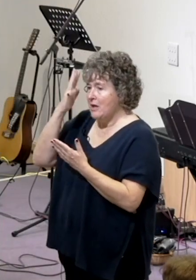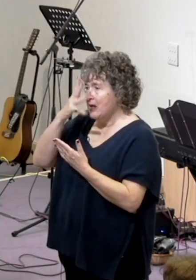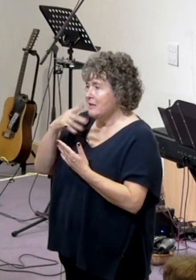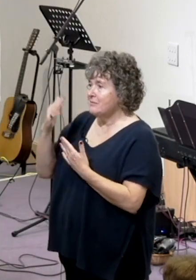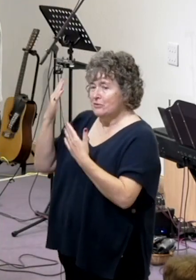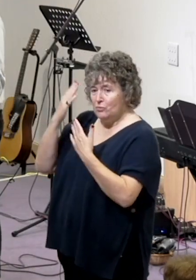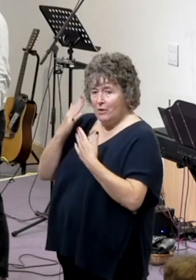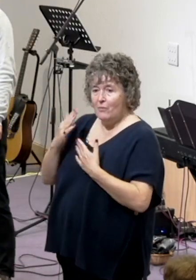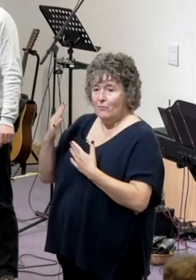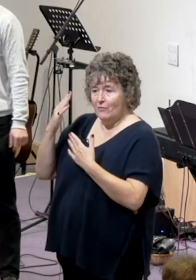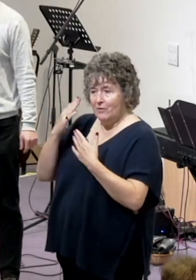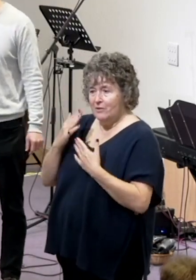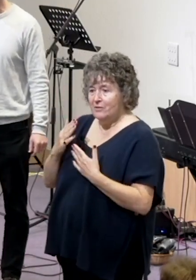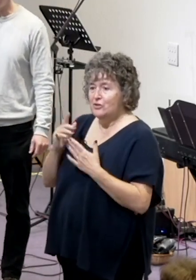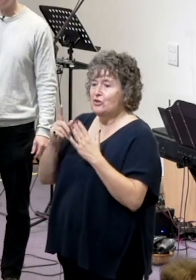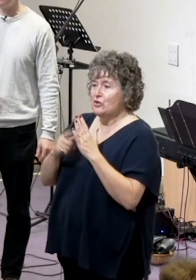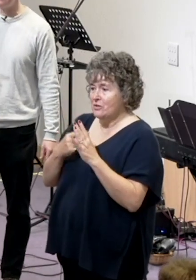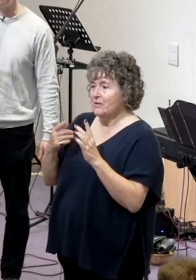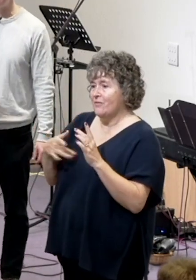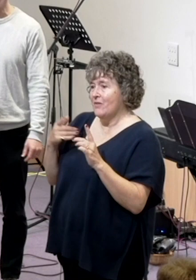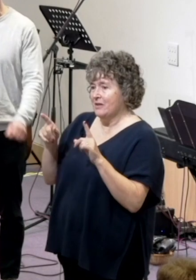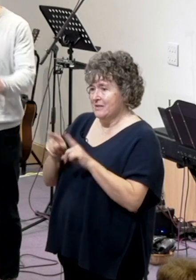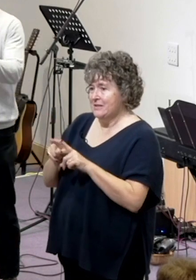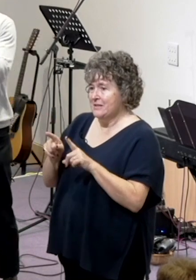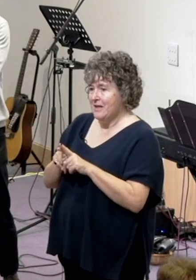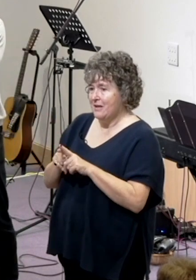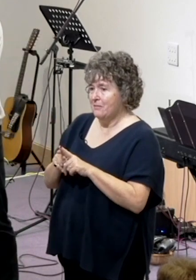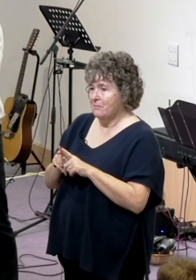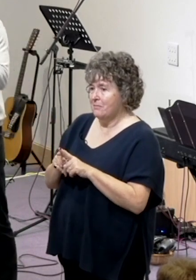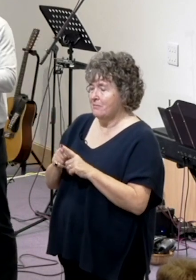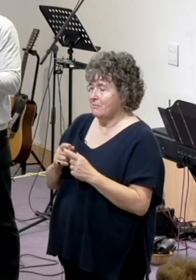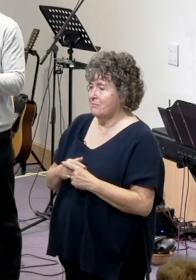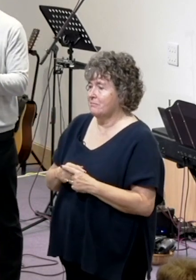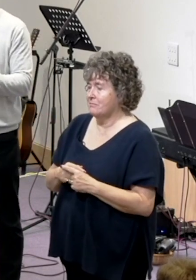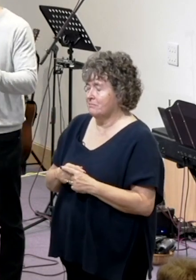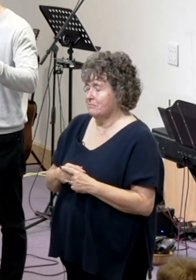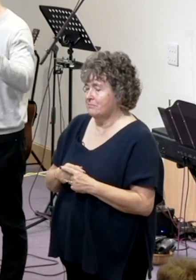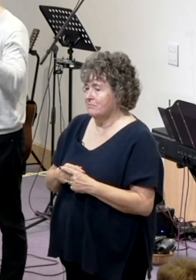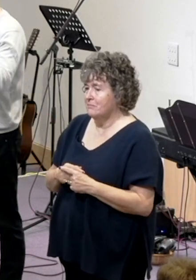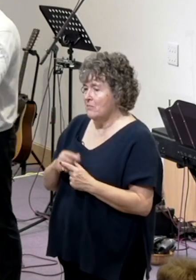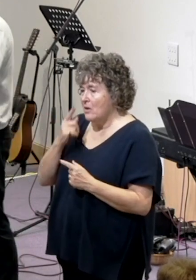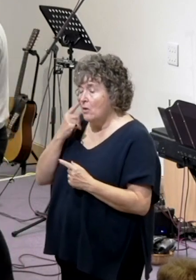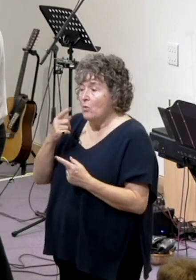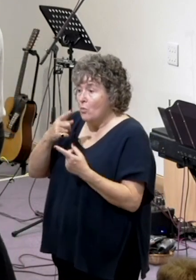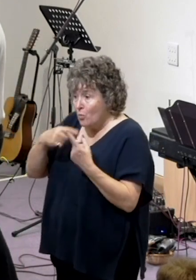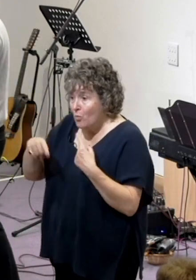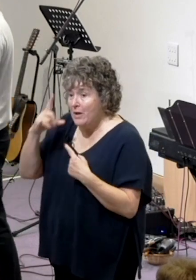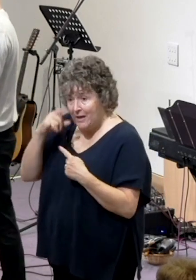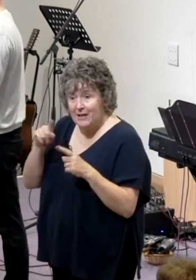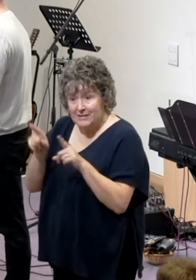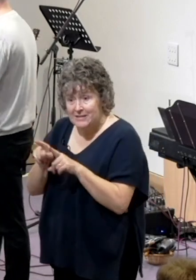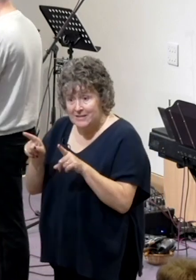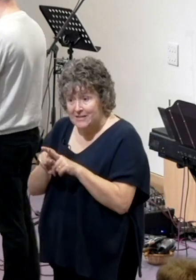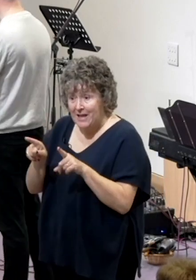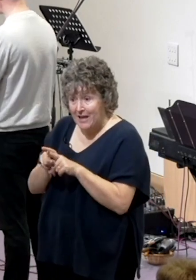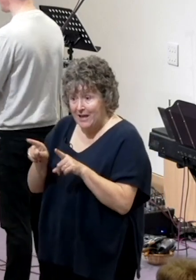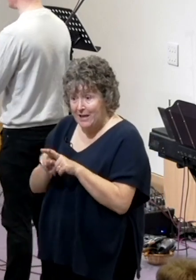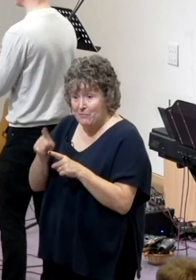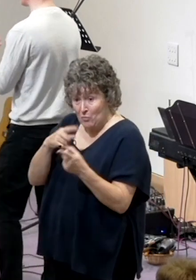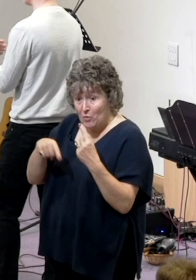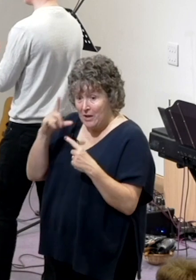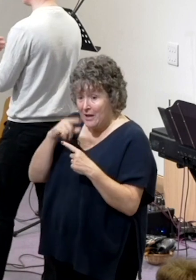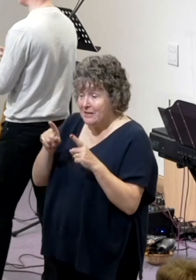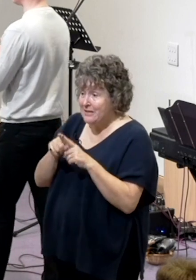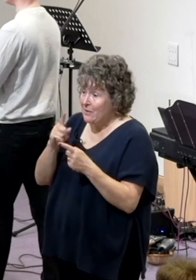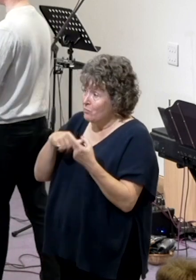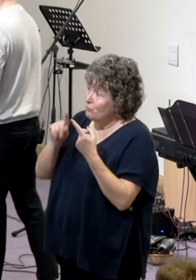22. Joseph found comfort and strength through believing God's word. And we can also, if we respond